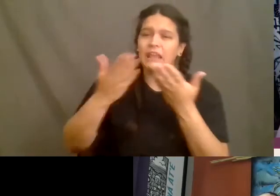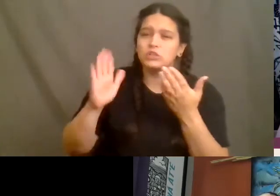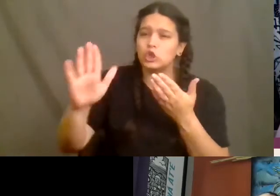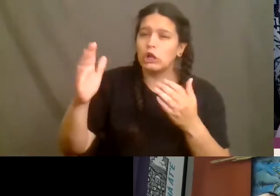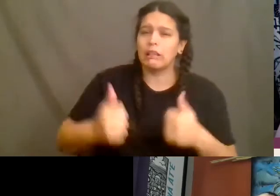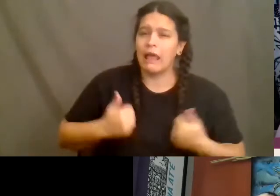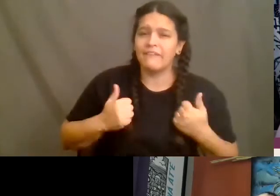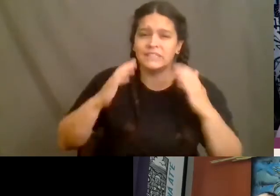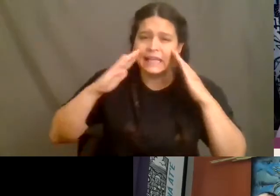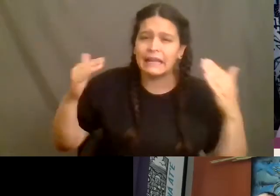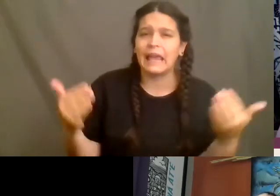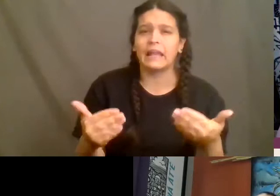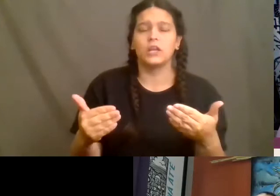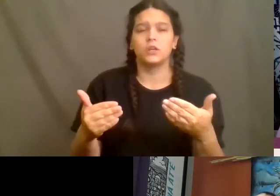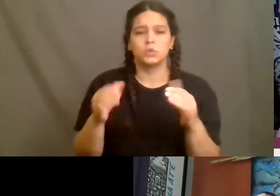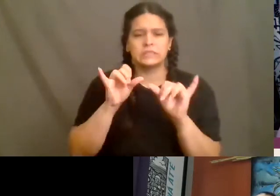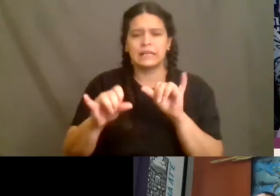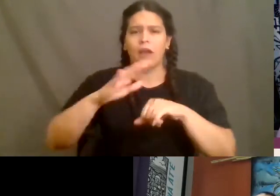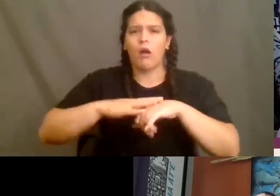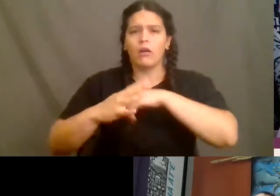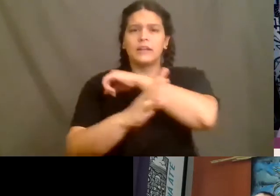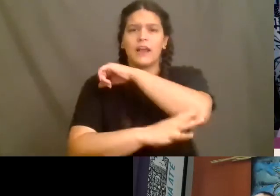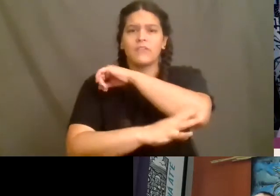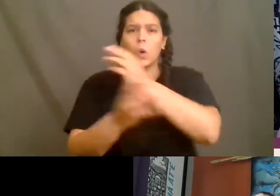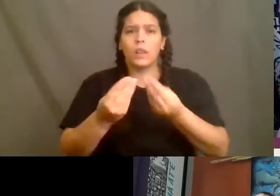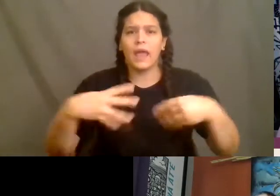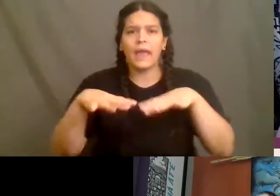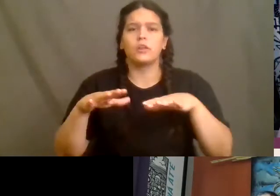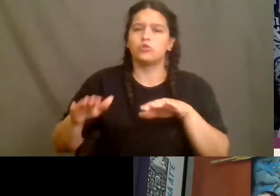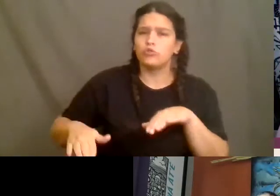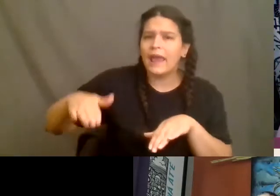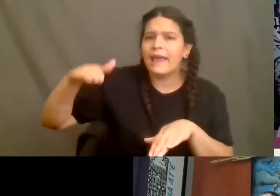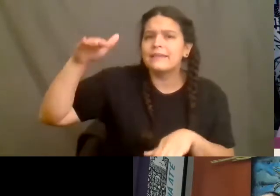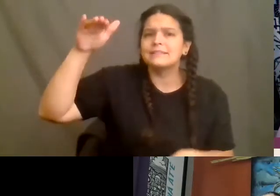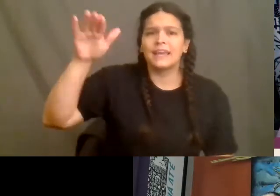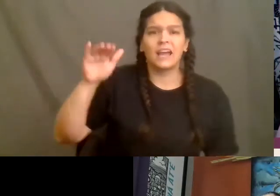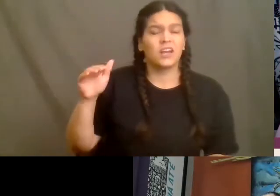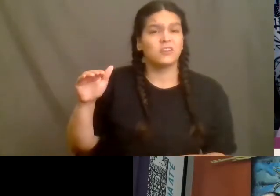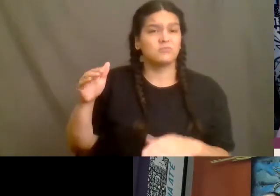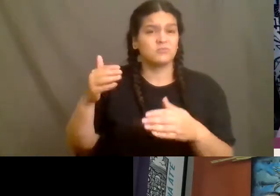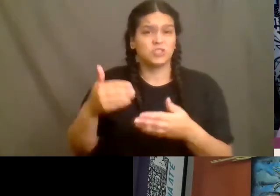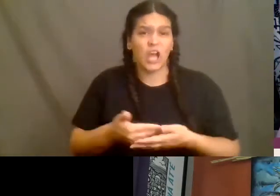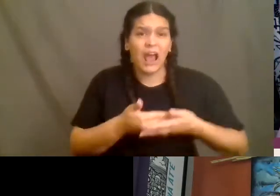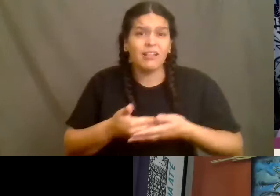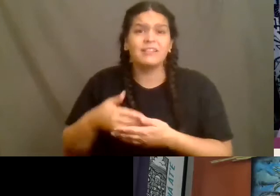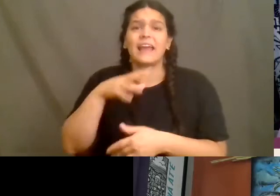to remaining on the Navajo lands, raising a child, and promoting